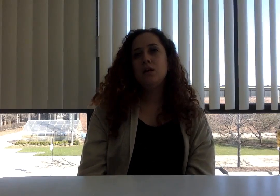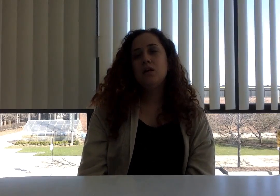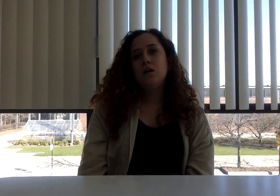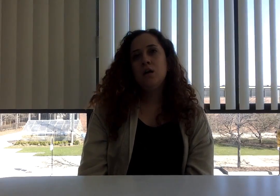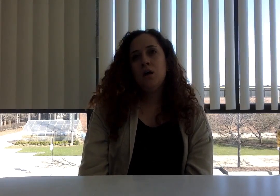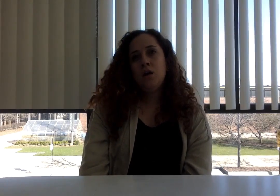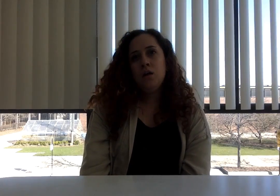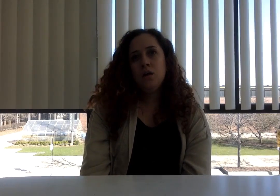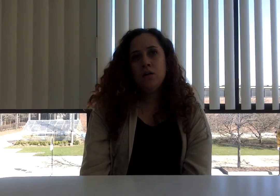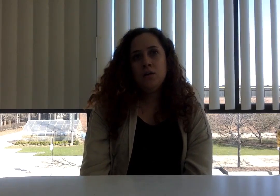behave.